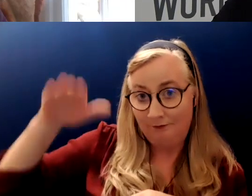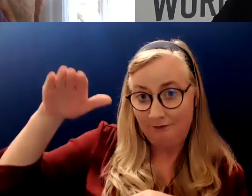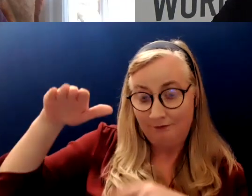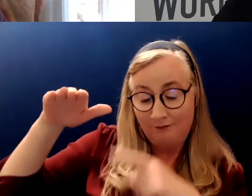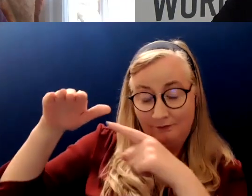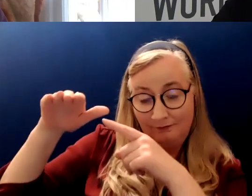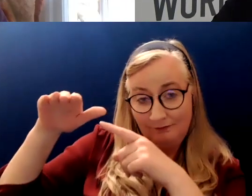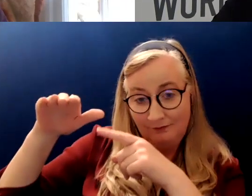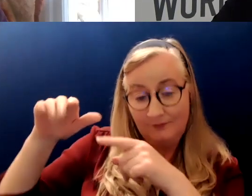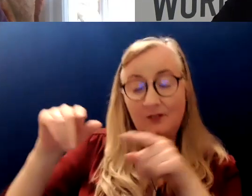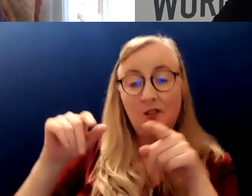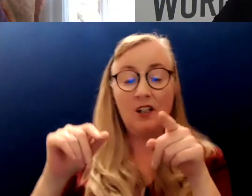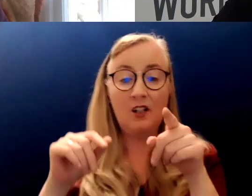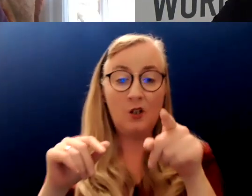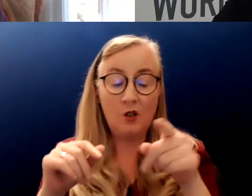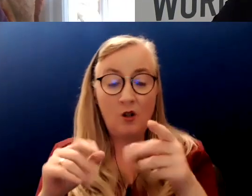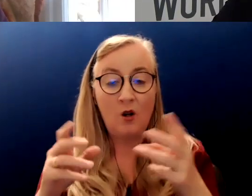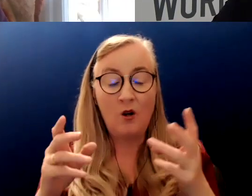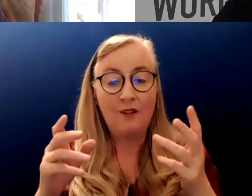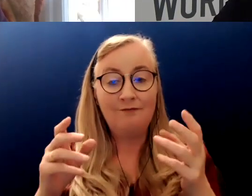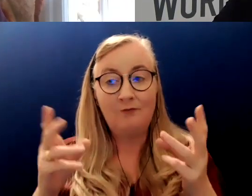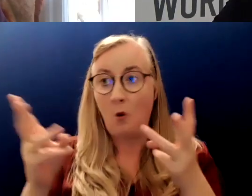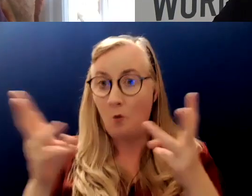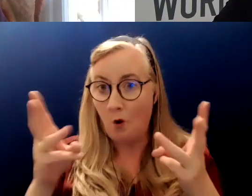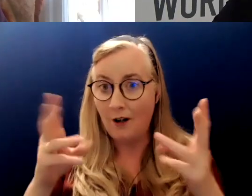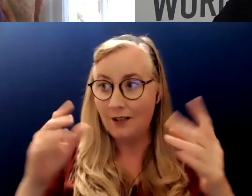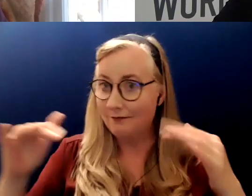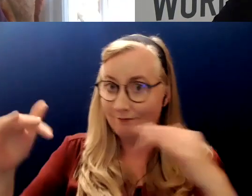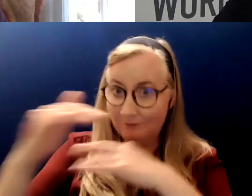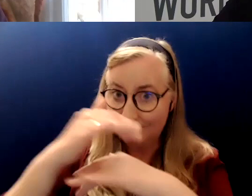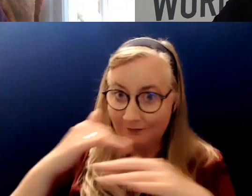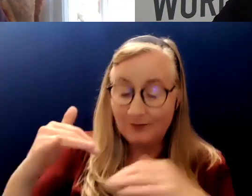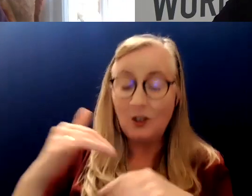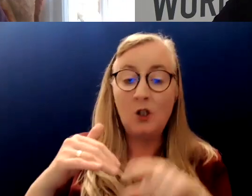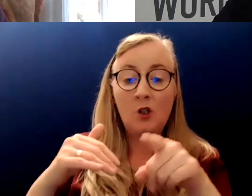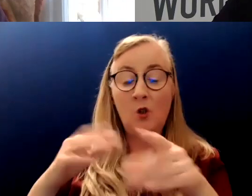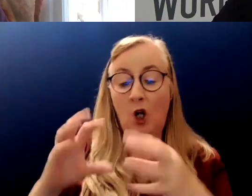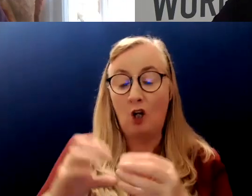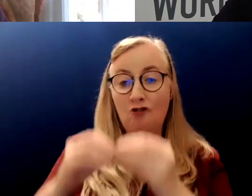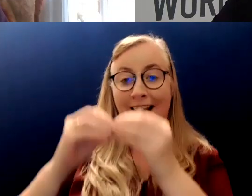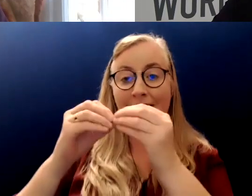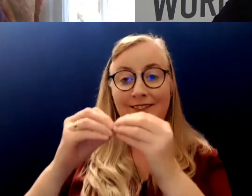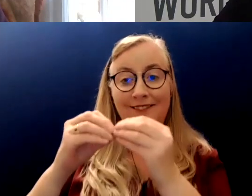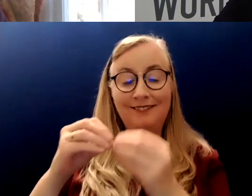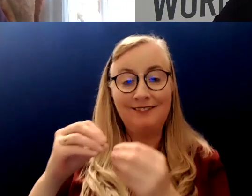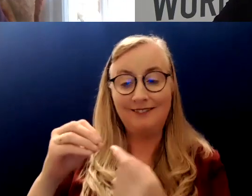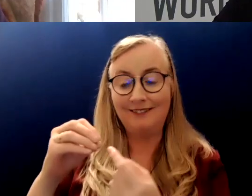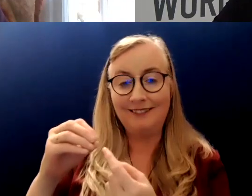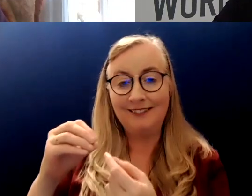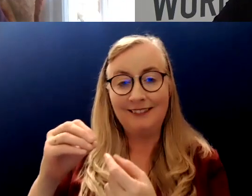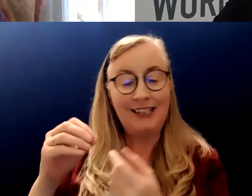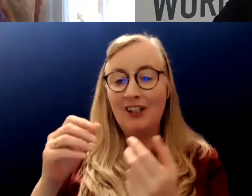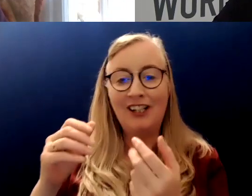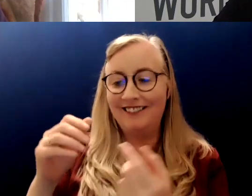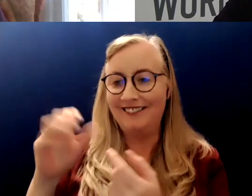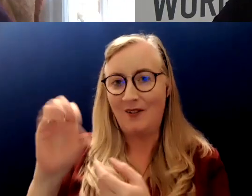working in the environment that you created, where things didn't need